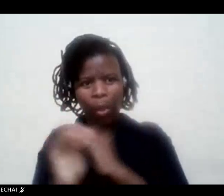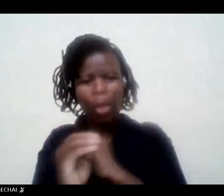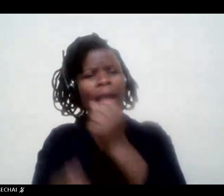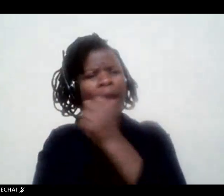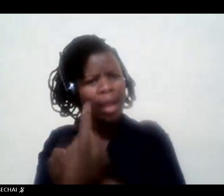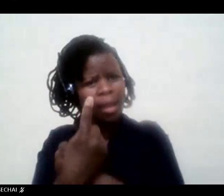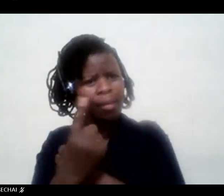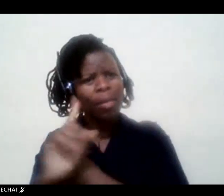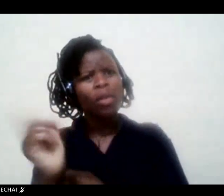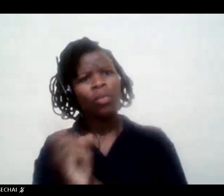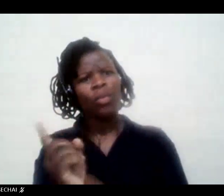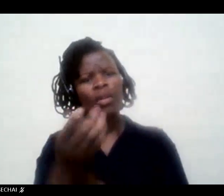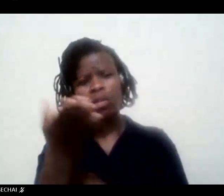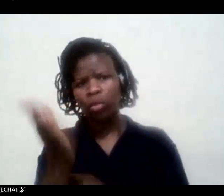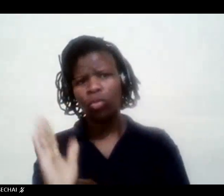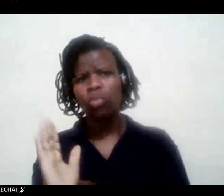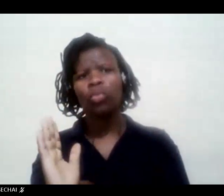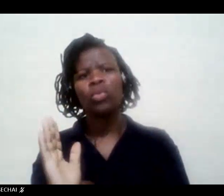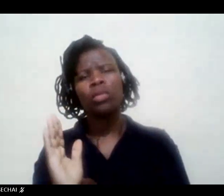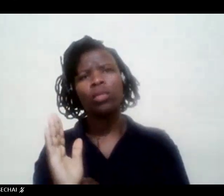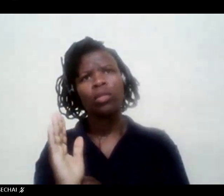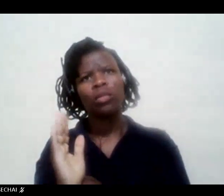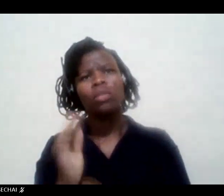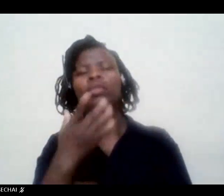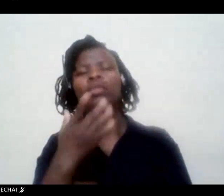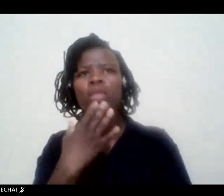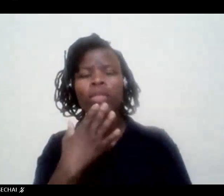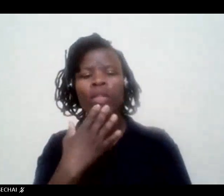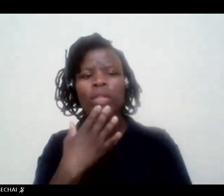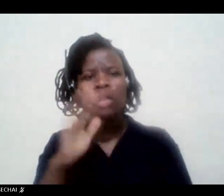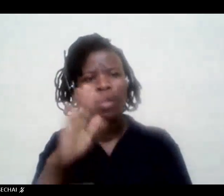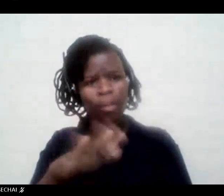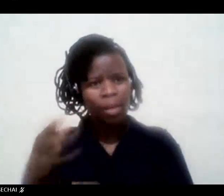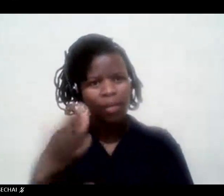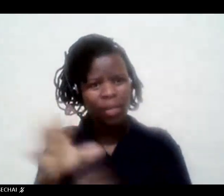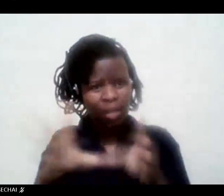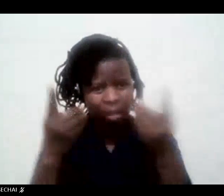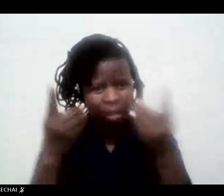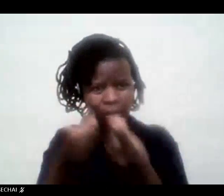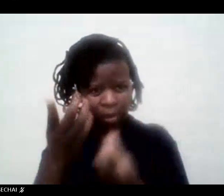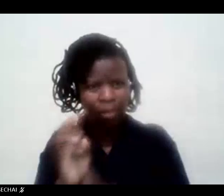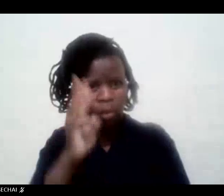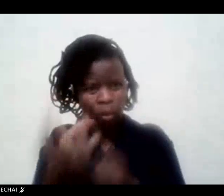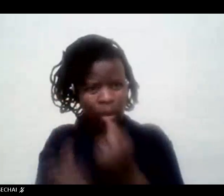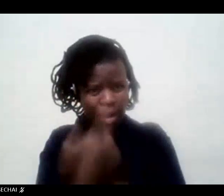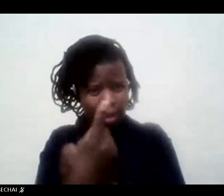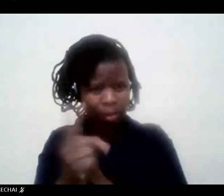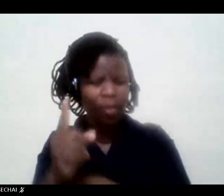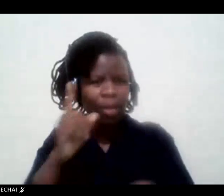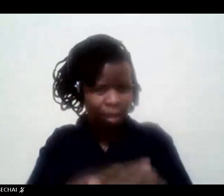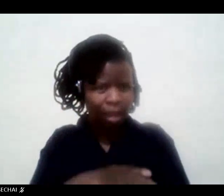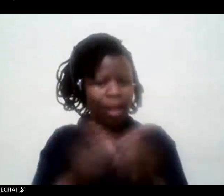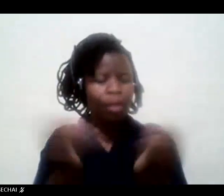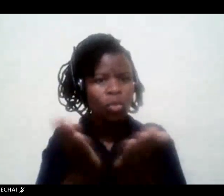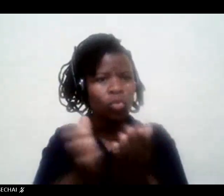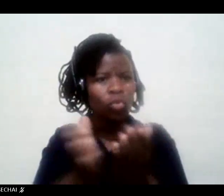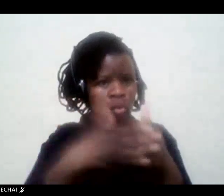of the questions that they asked to the department, to say, what will happen when the school closes? Because for us, we